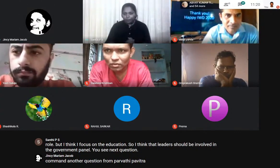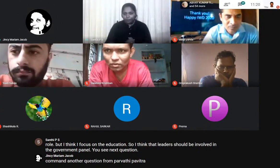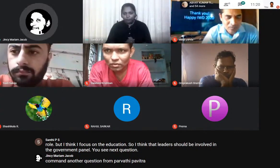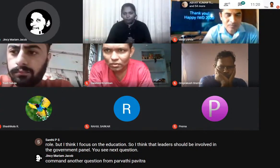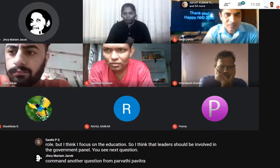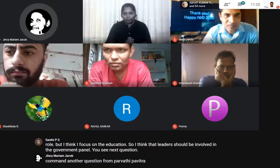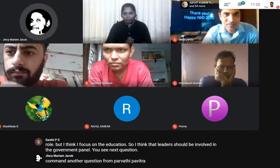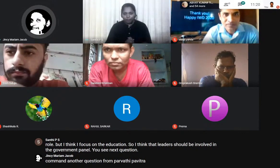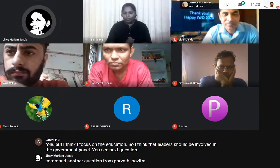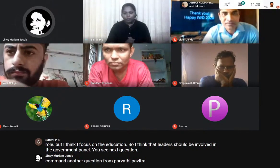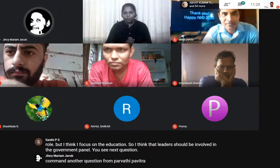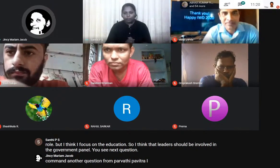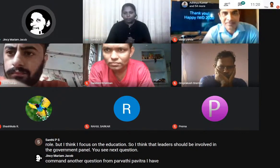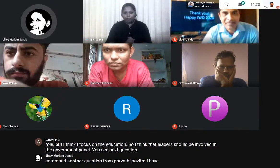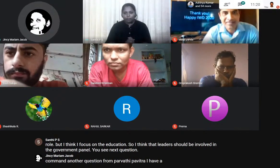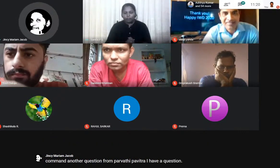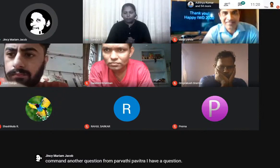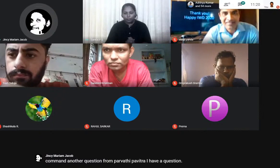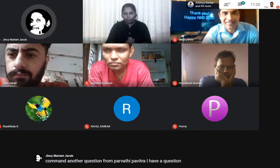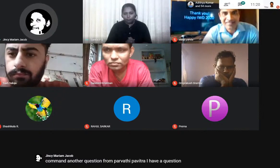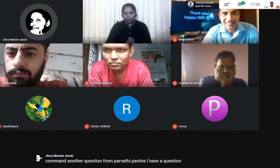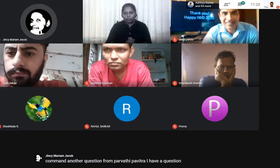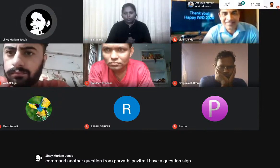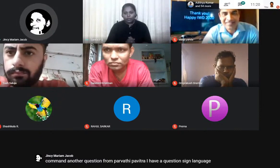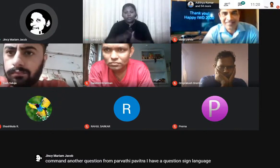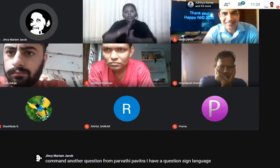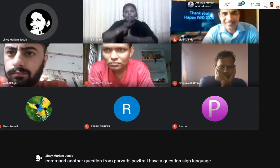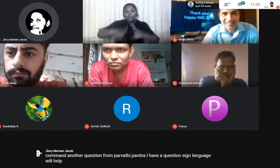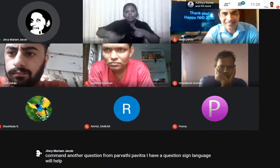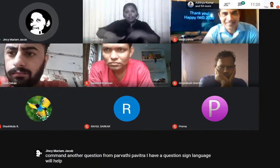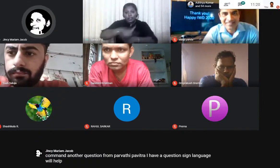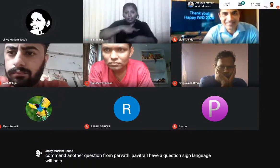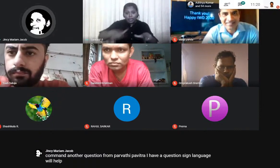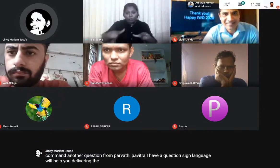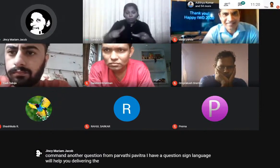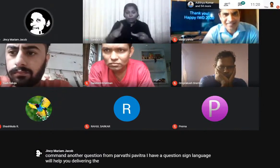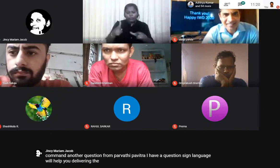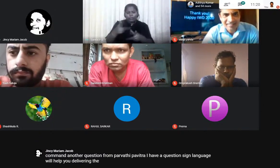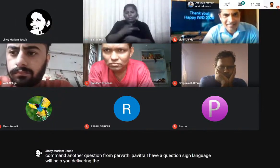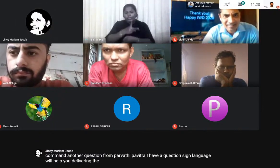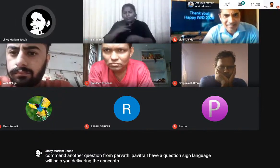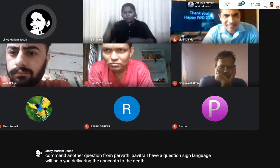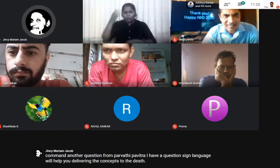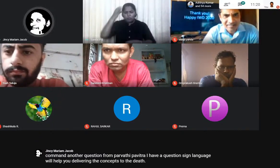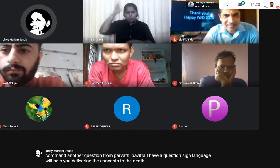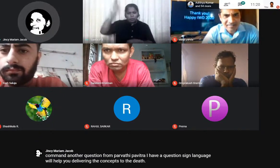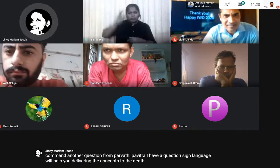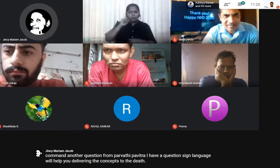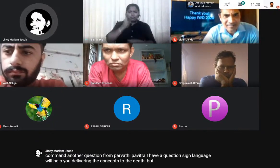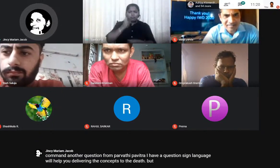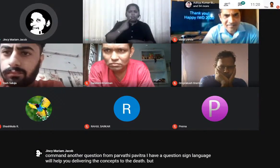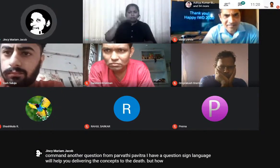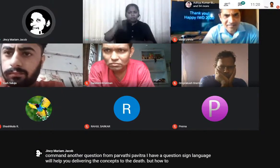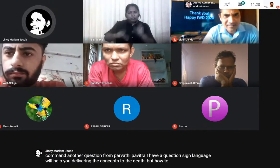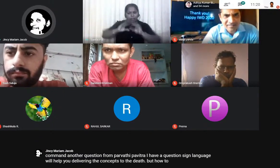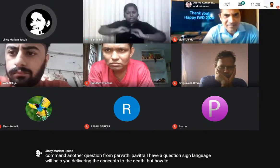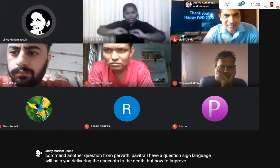I have a question. Sign language will help in delivering the concepts to the deaf. But how to improve the intellectual and